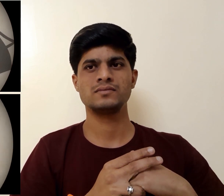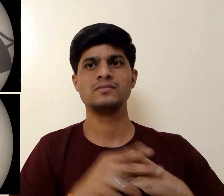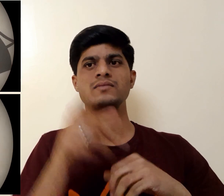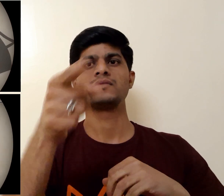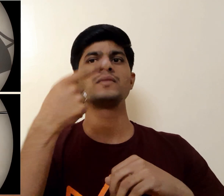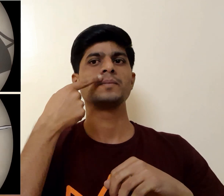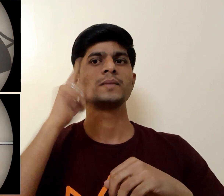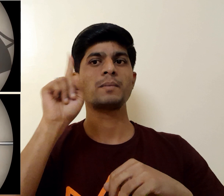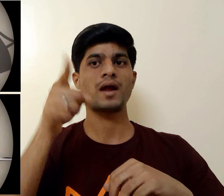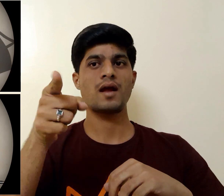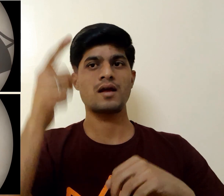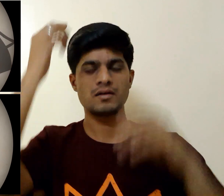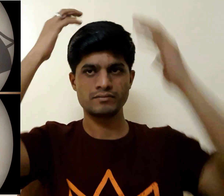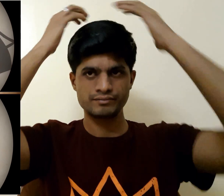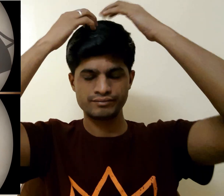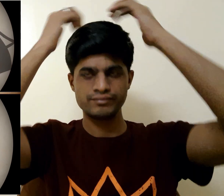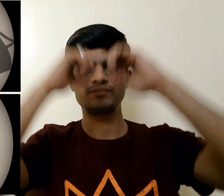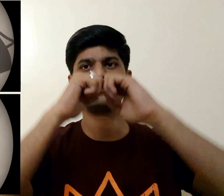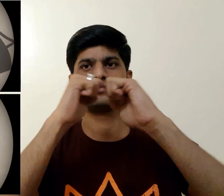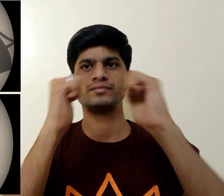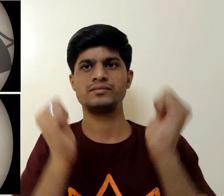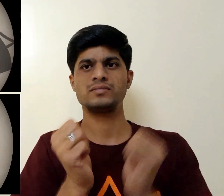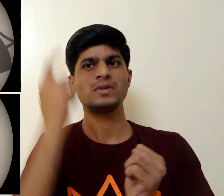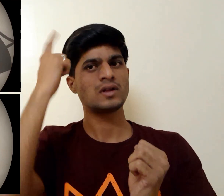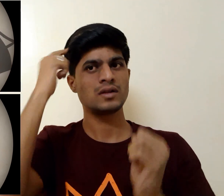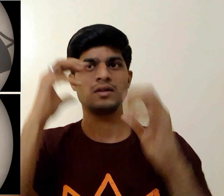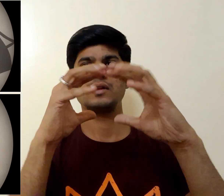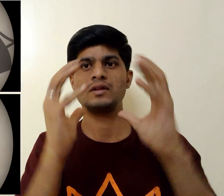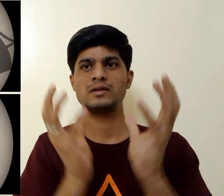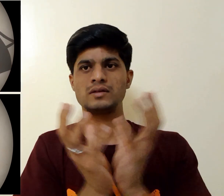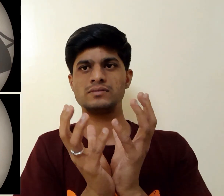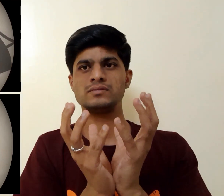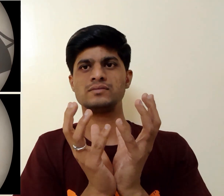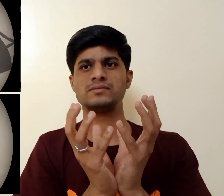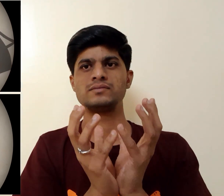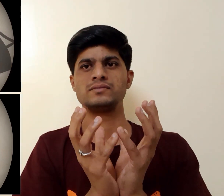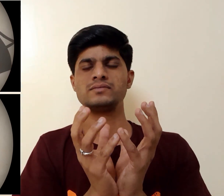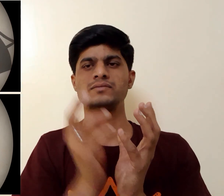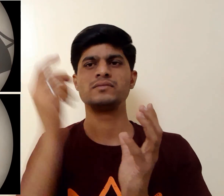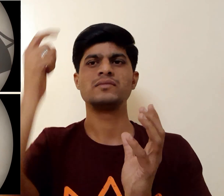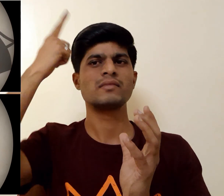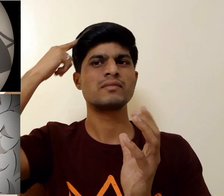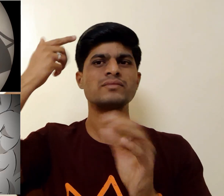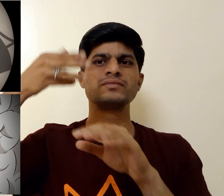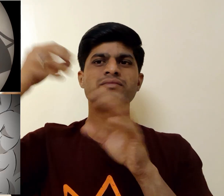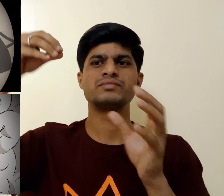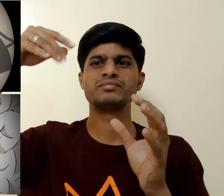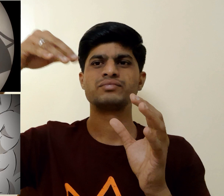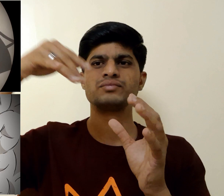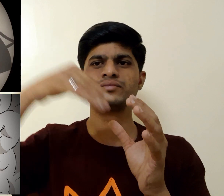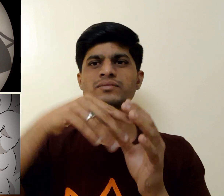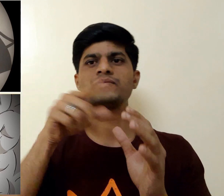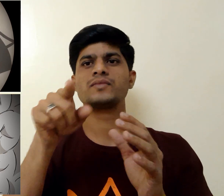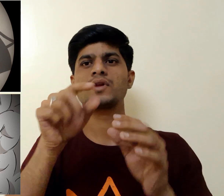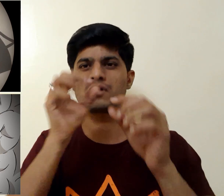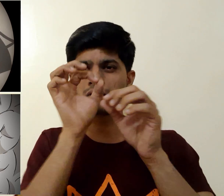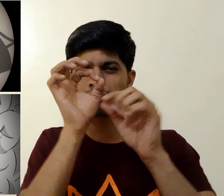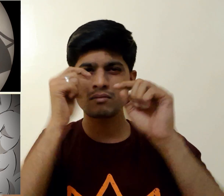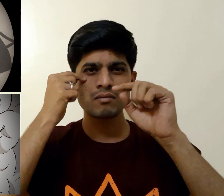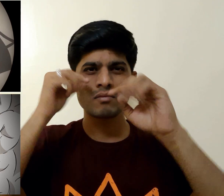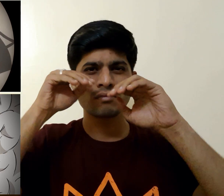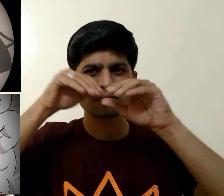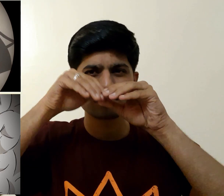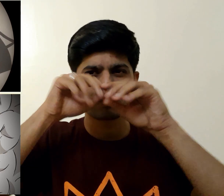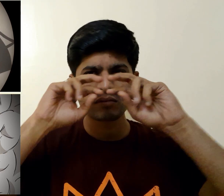ran PET scans of the brain that showed the effects of substance use disorders. Like other diseases, these scans showed it affected